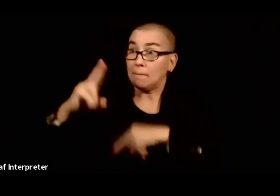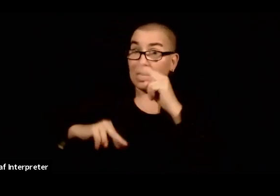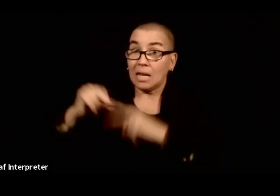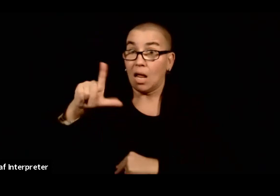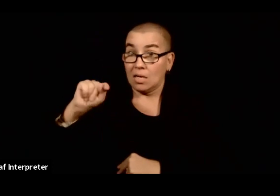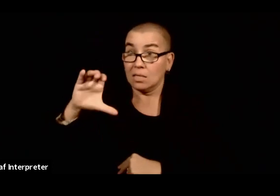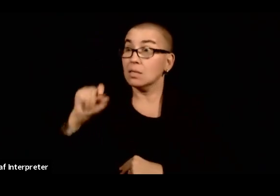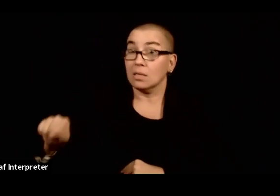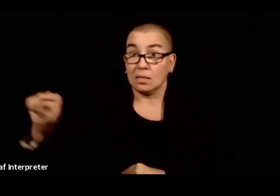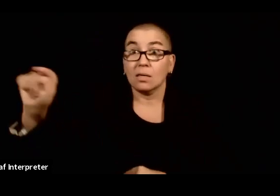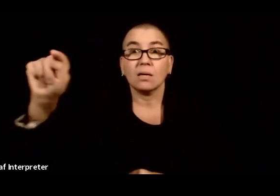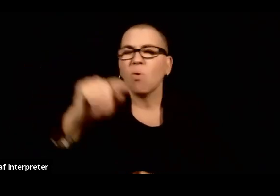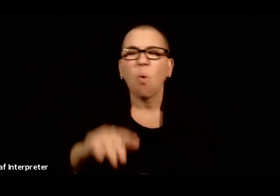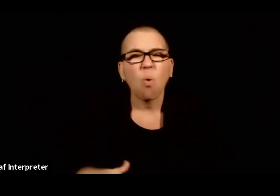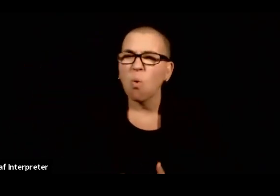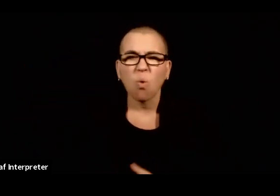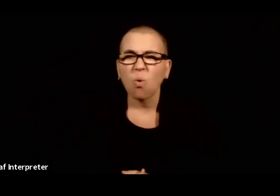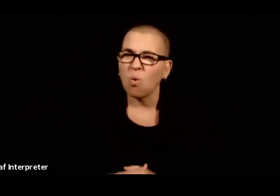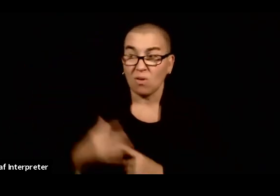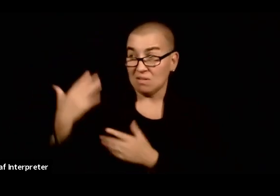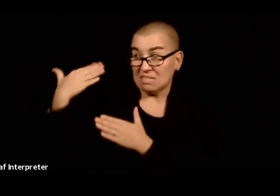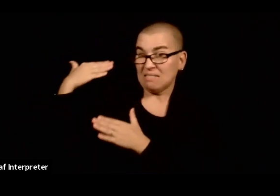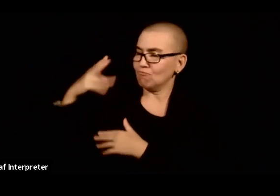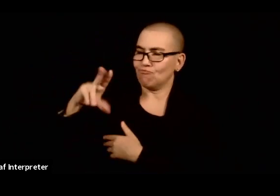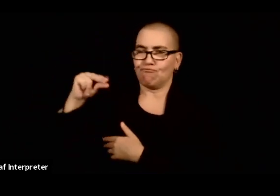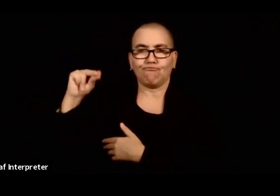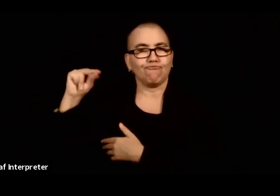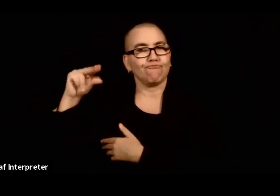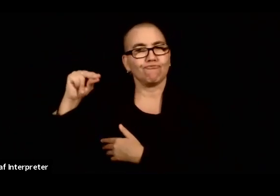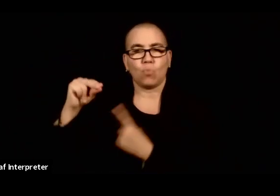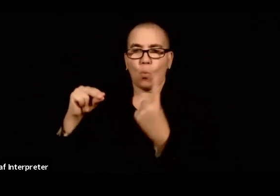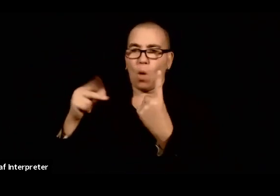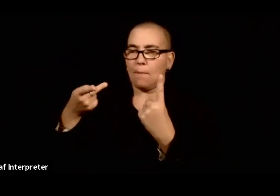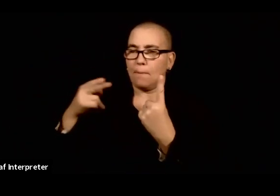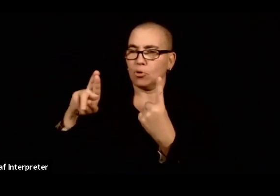an essential caregiver program at this time.